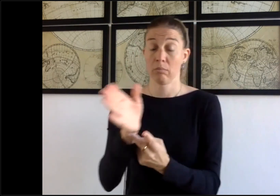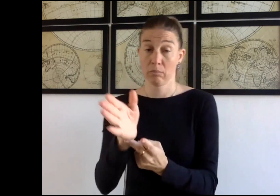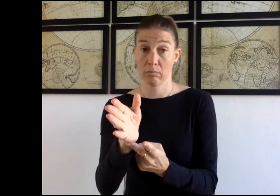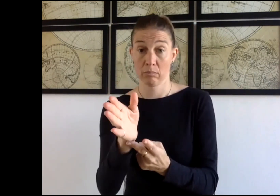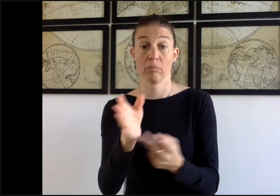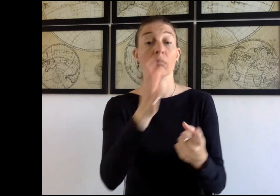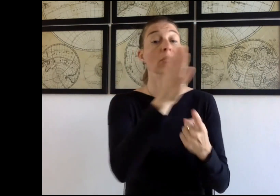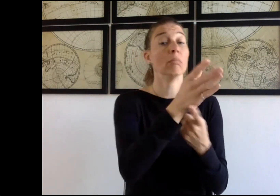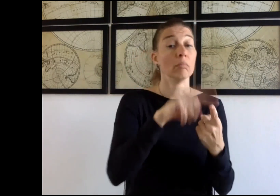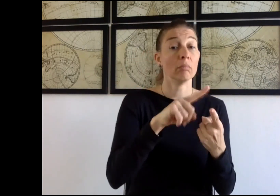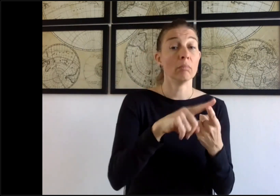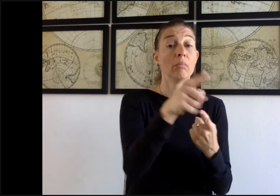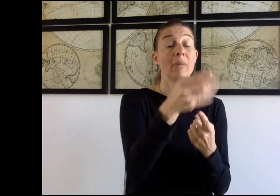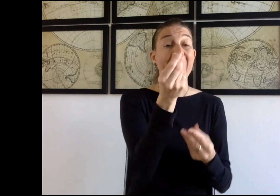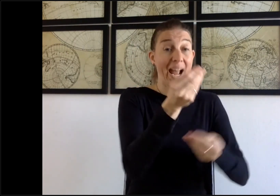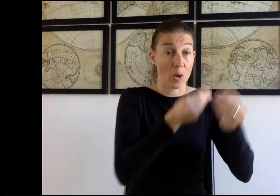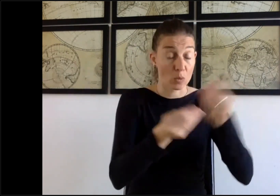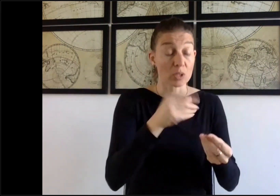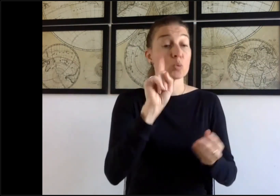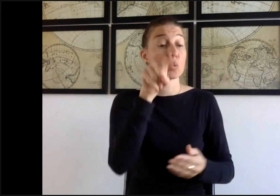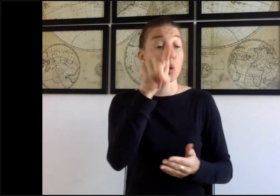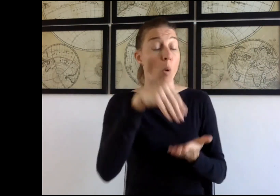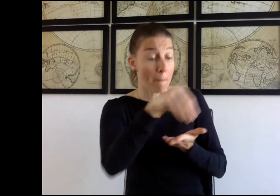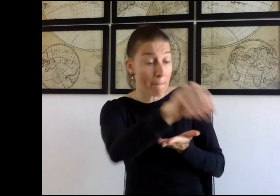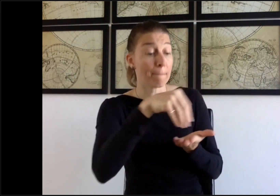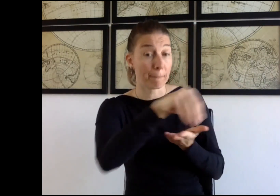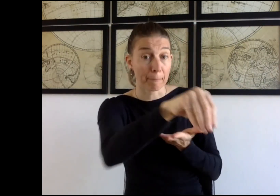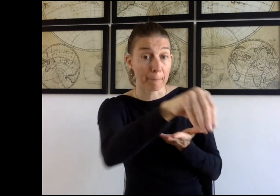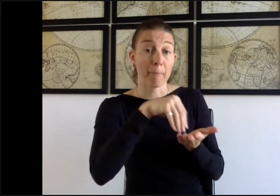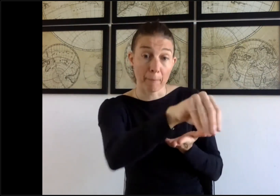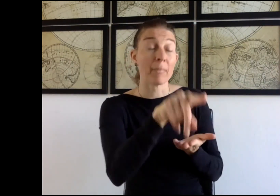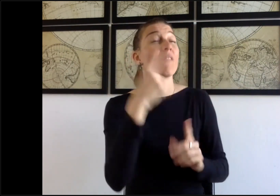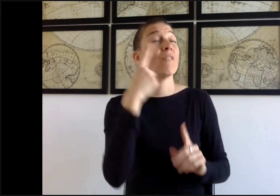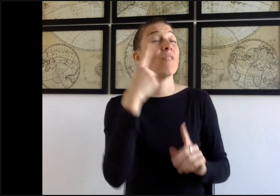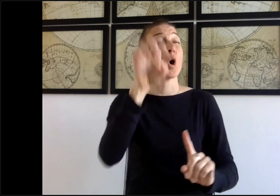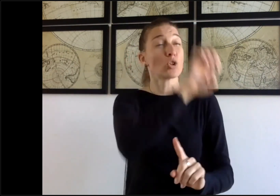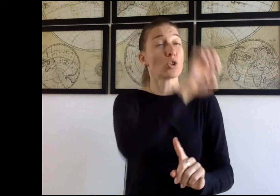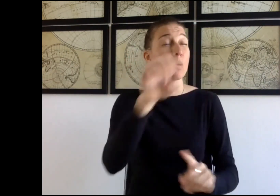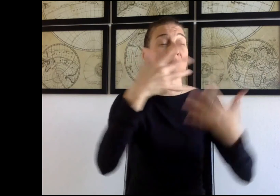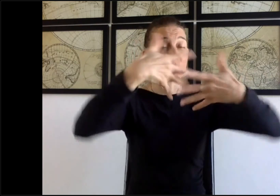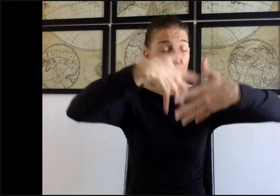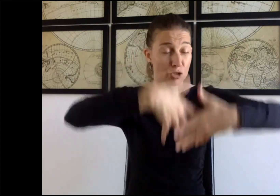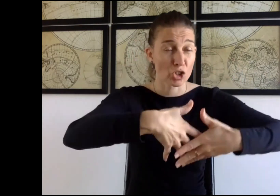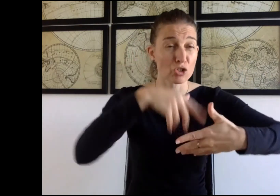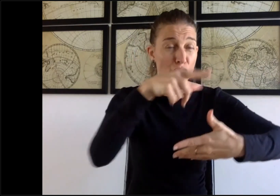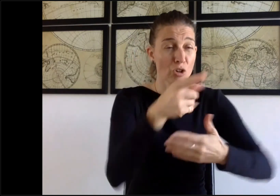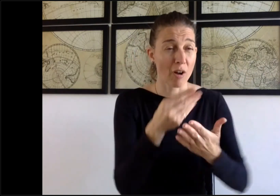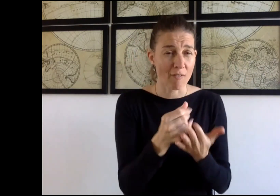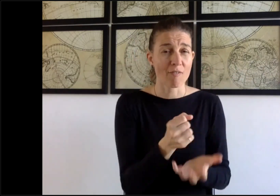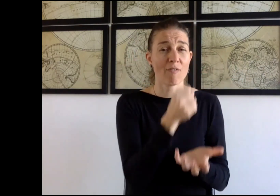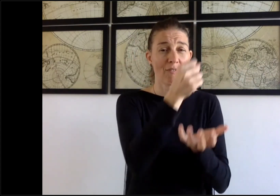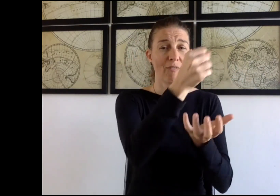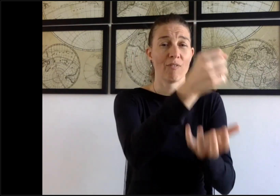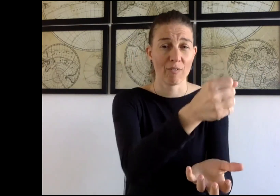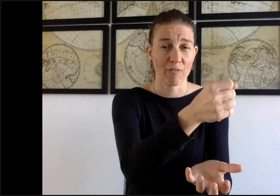payments that they have in the framework of the European Structural and Investment Funds. That would have, and secondly,